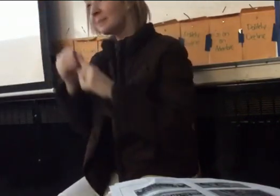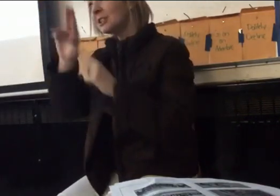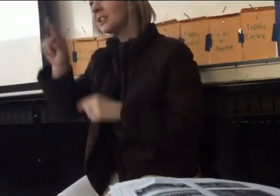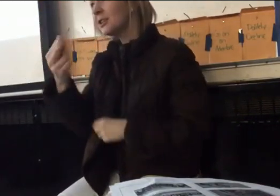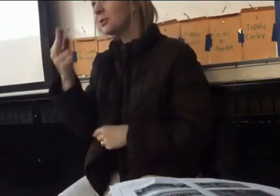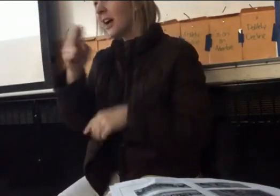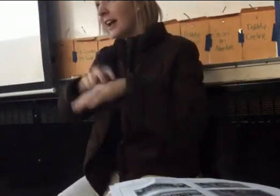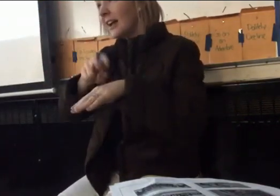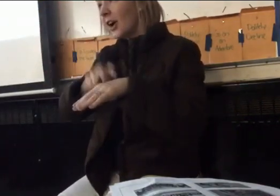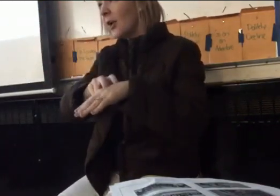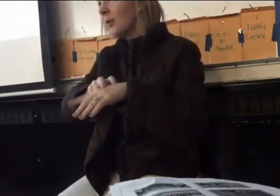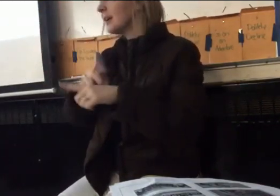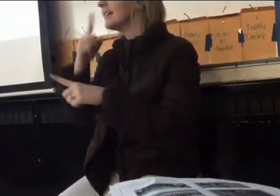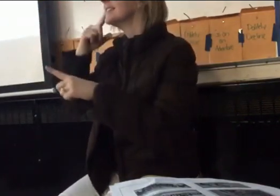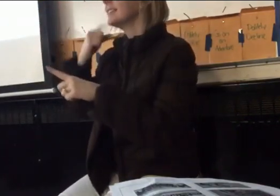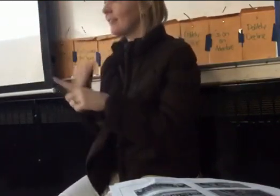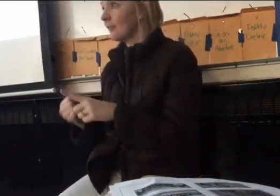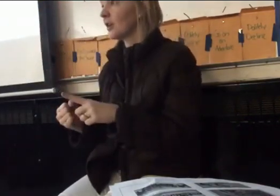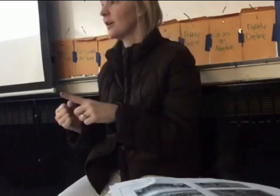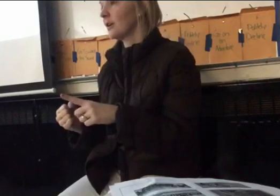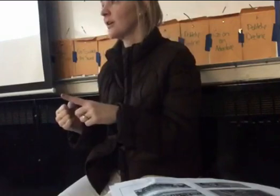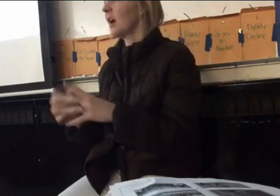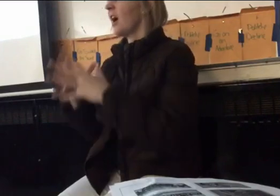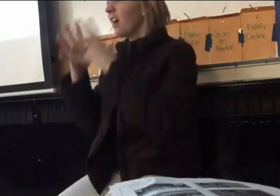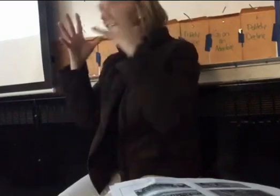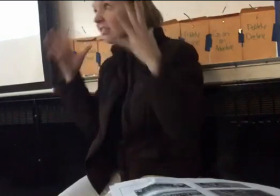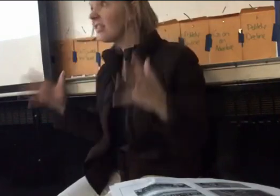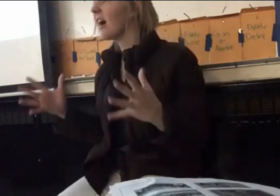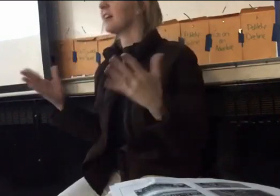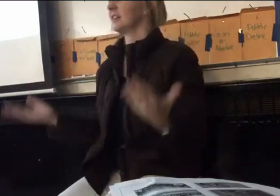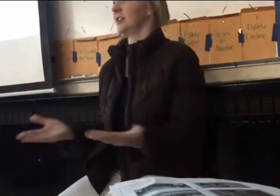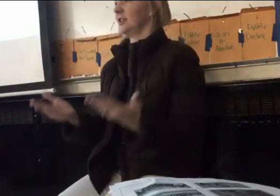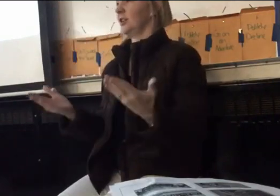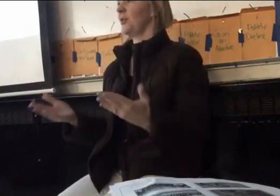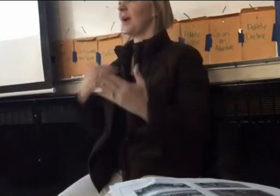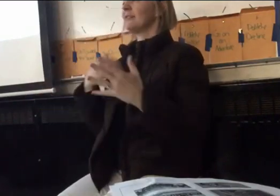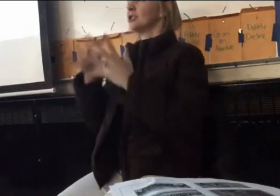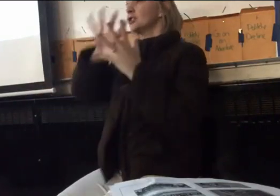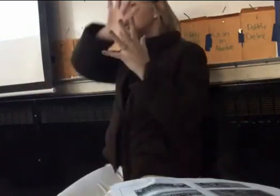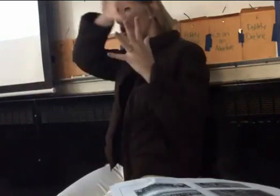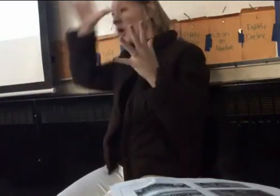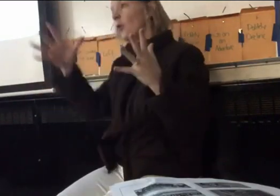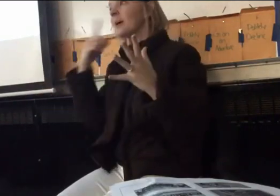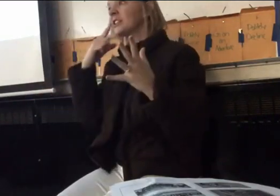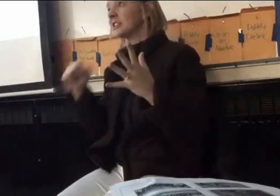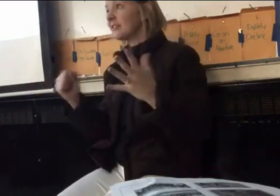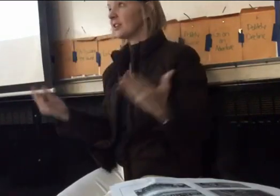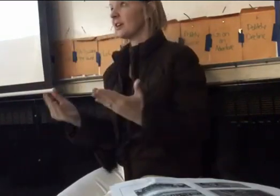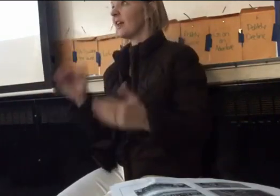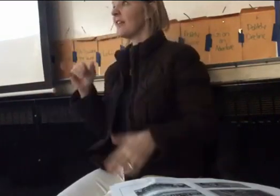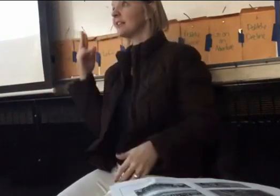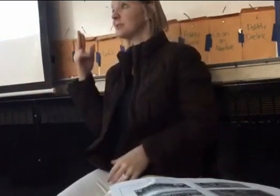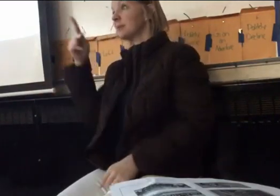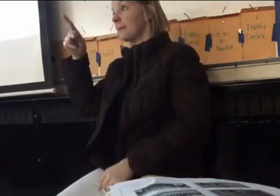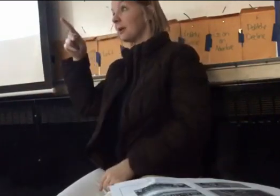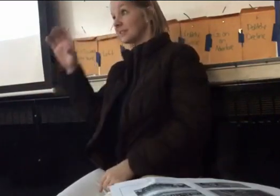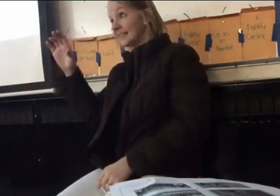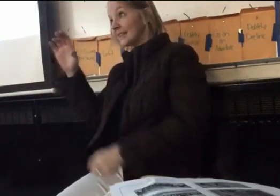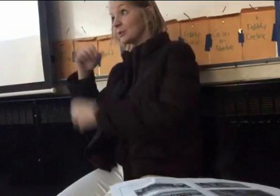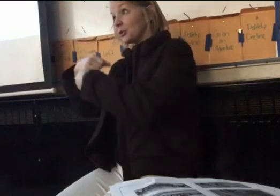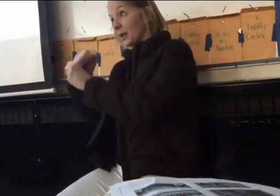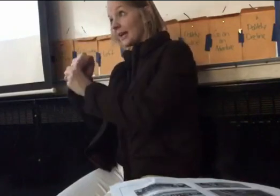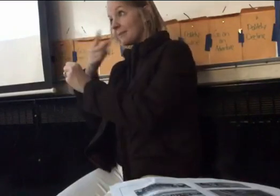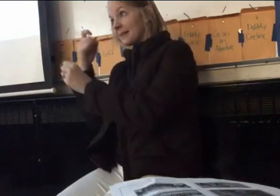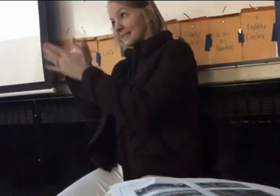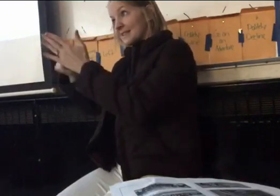Utah and Idaho? Silver. Okay? We are going to have massive, massive amounts of silver. It's why Park City was basically created, was because of the